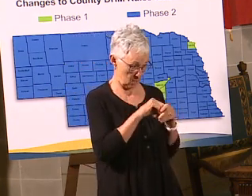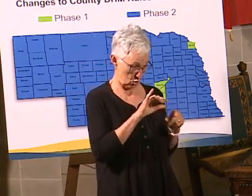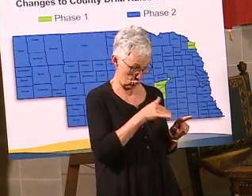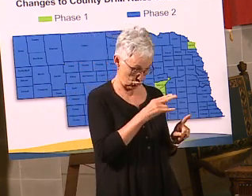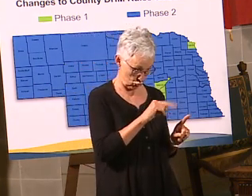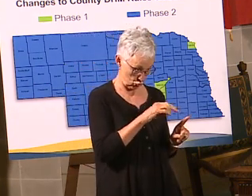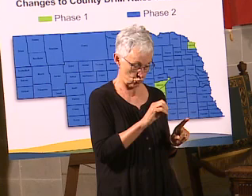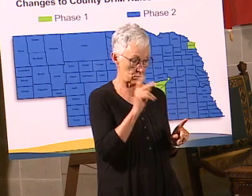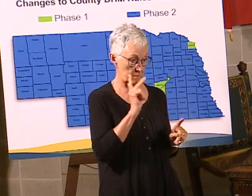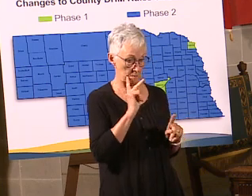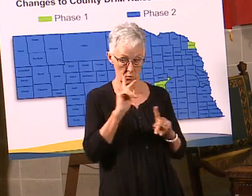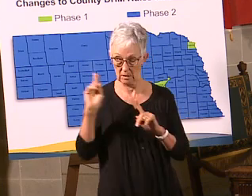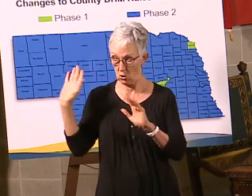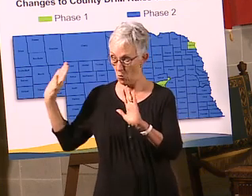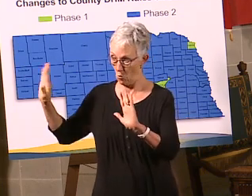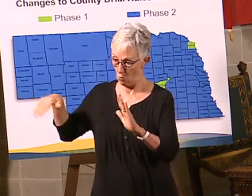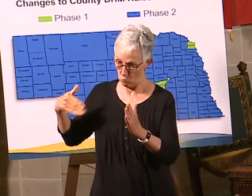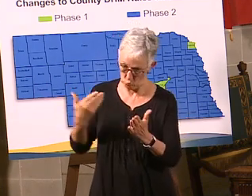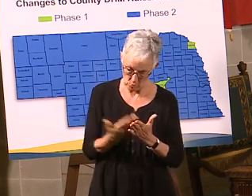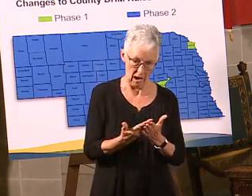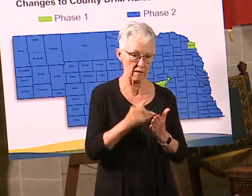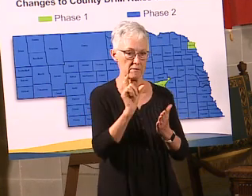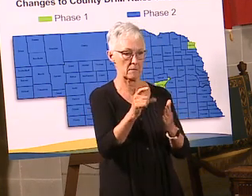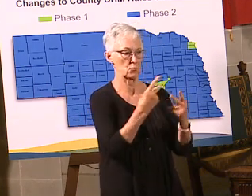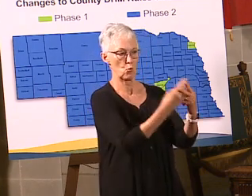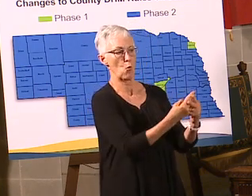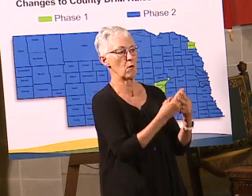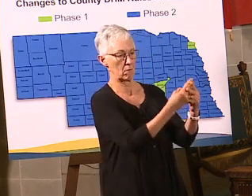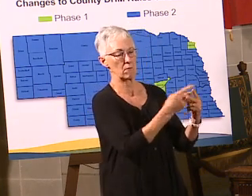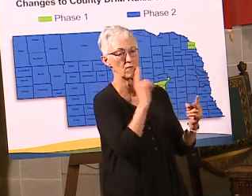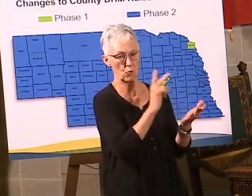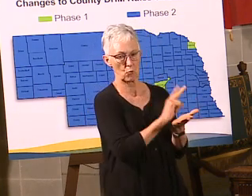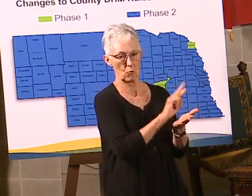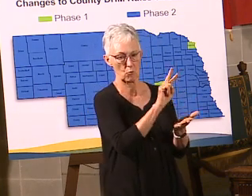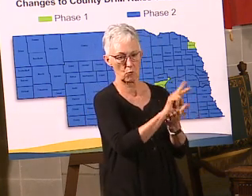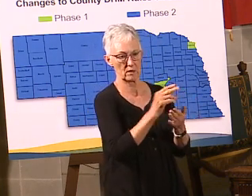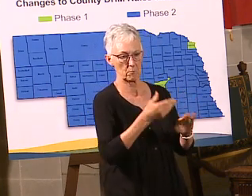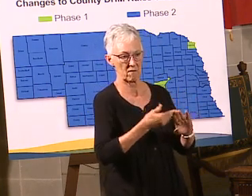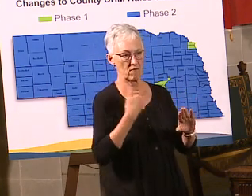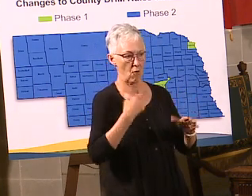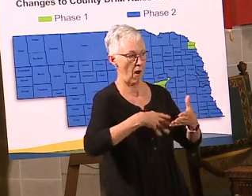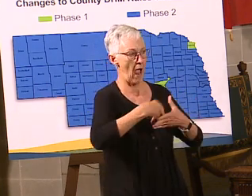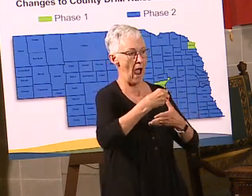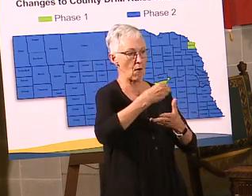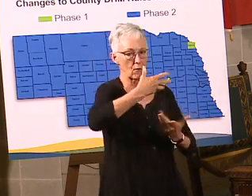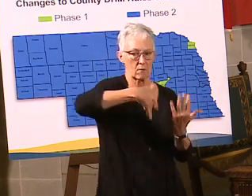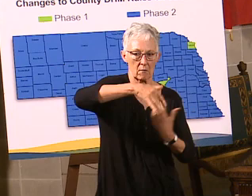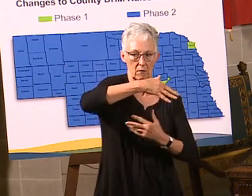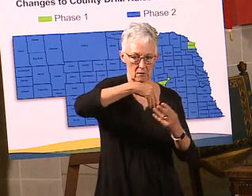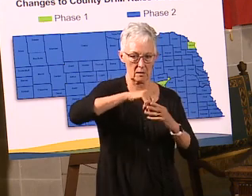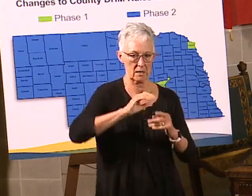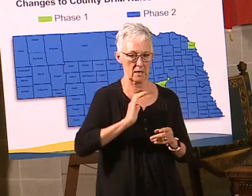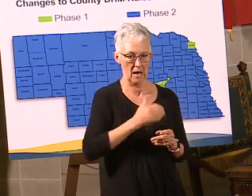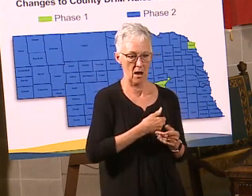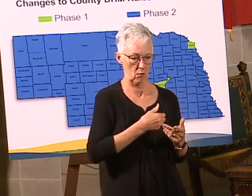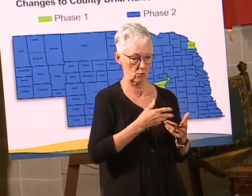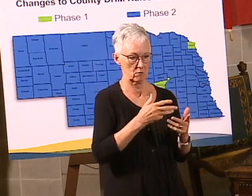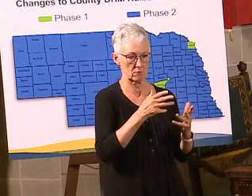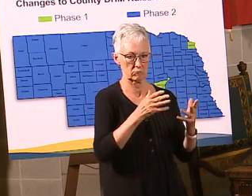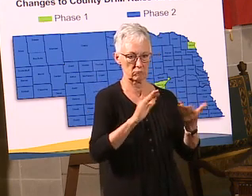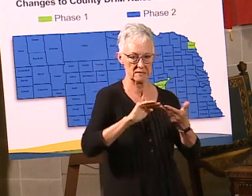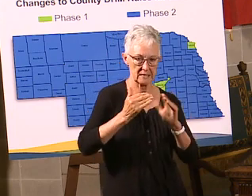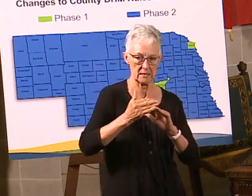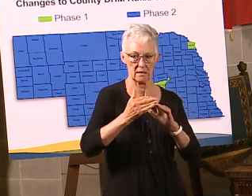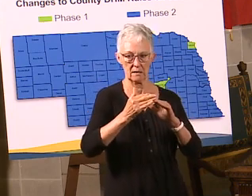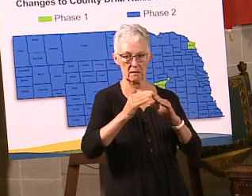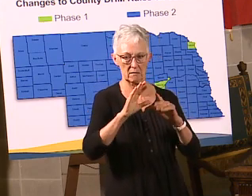would say we'll probably just have to kind of stay tuned and see how things are going at that point with regard to what we're seeing here in Lancaster County, and then